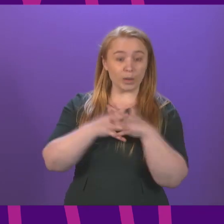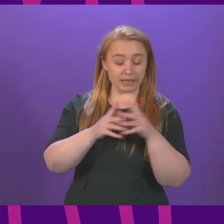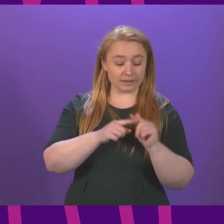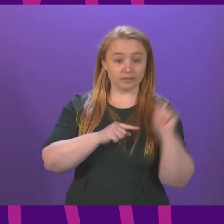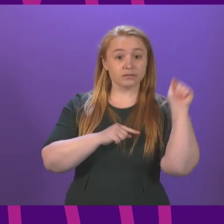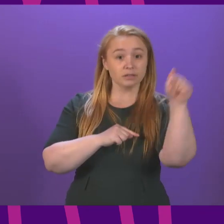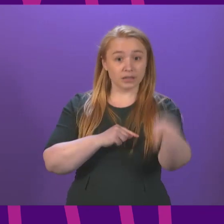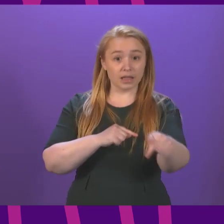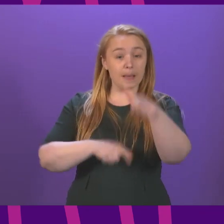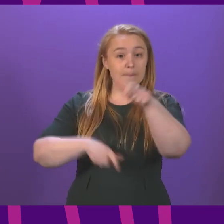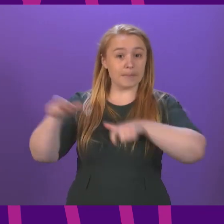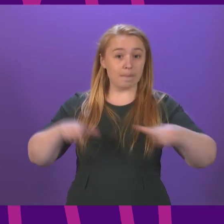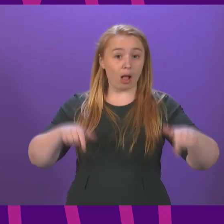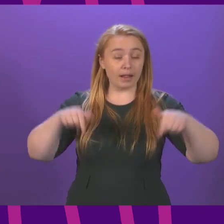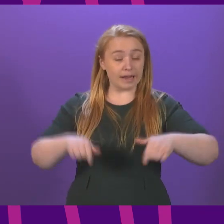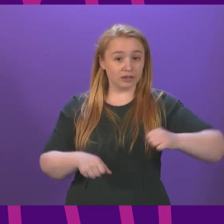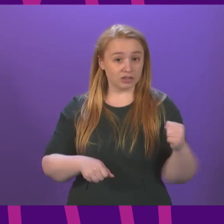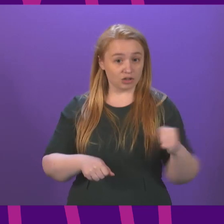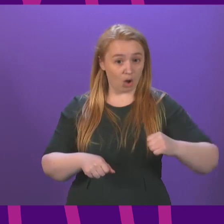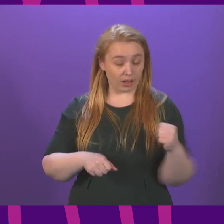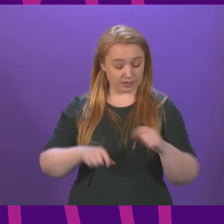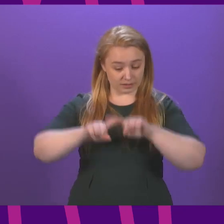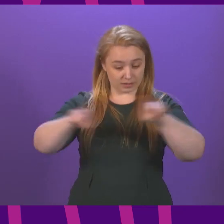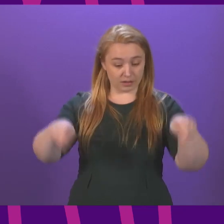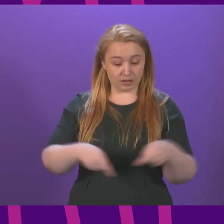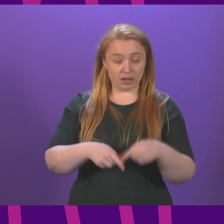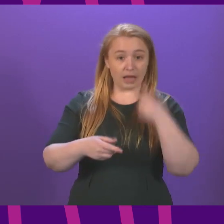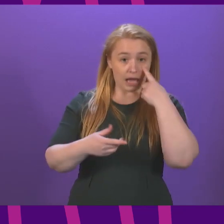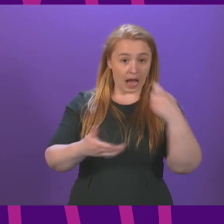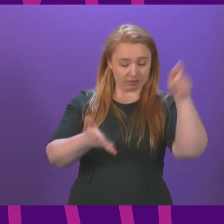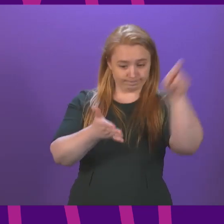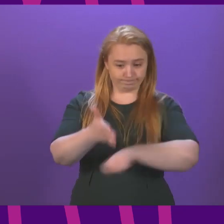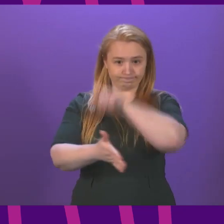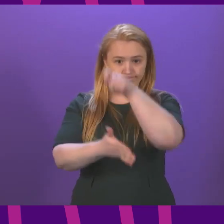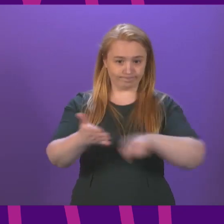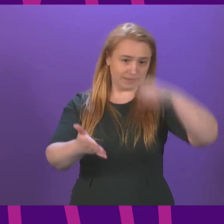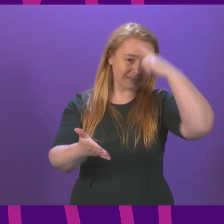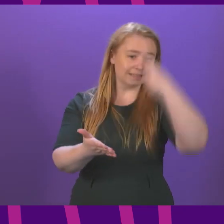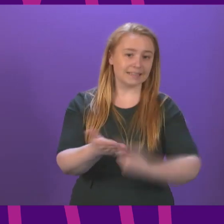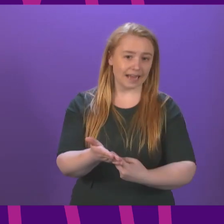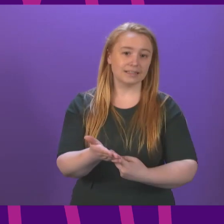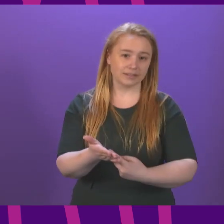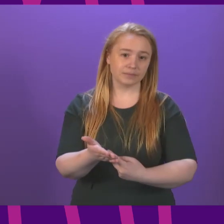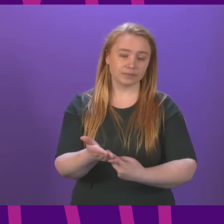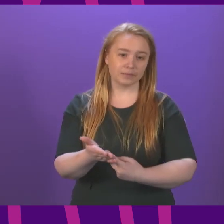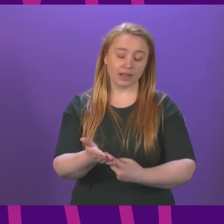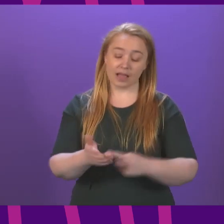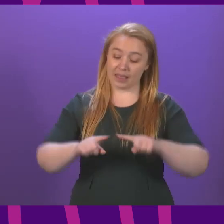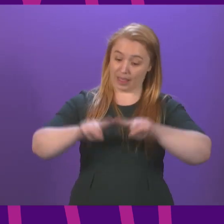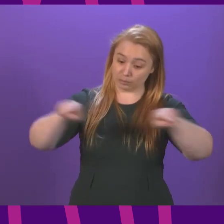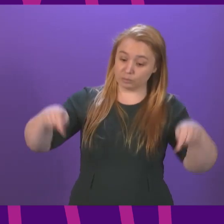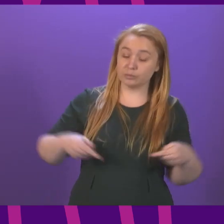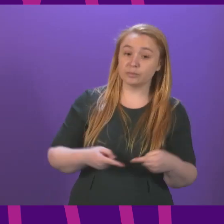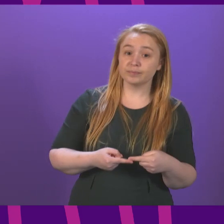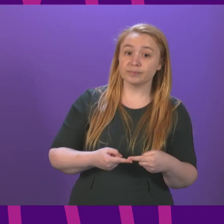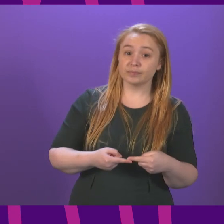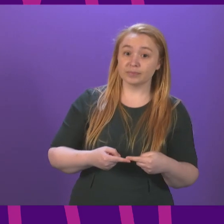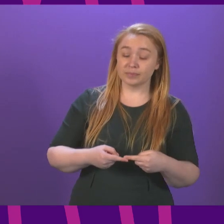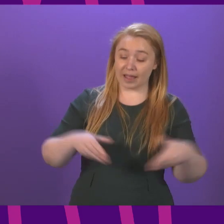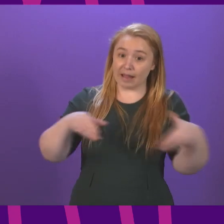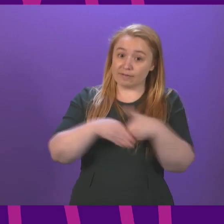the people of Scotland are going to get the opportunity to cast their verdict on all of this. And then all of us, all of us